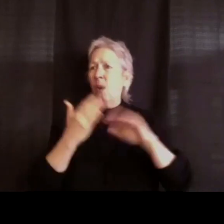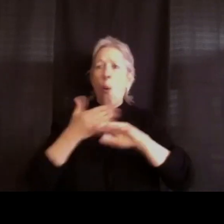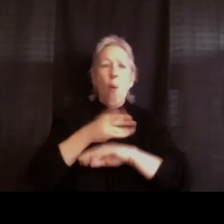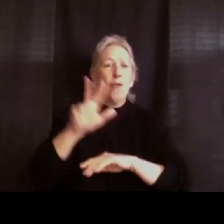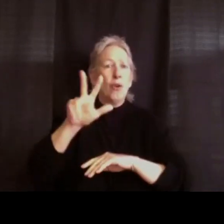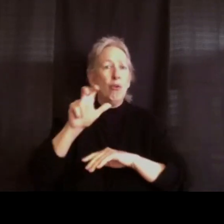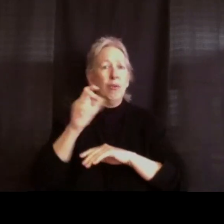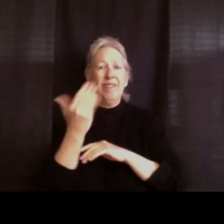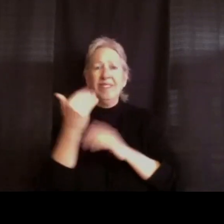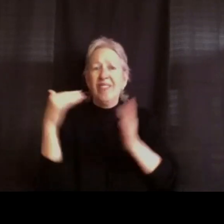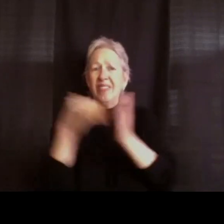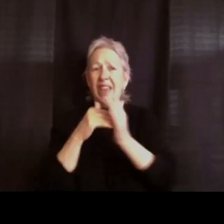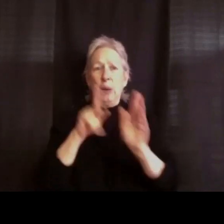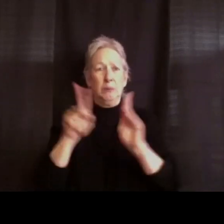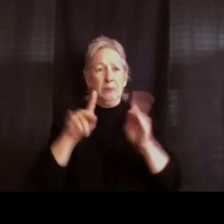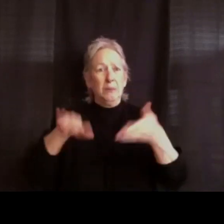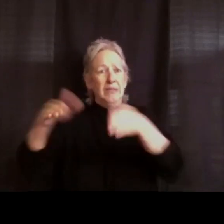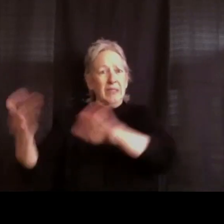315,000 people.